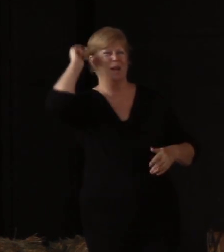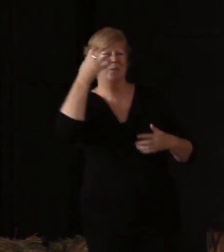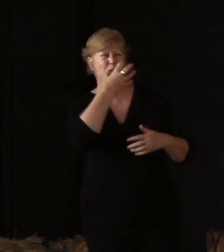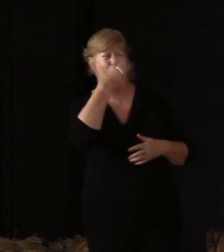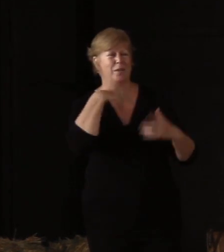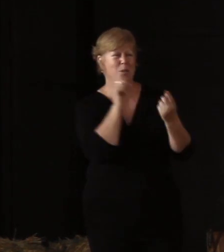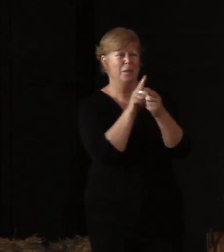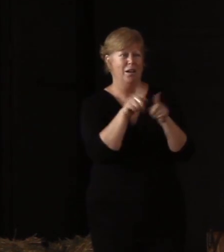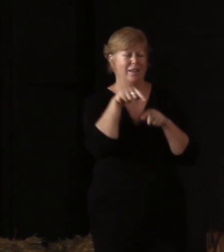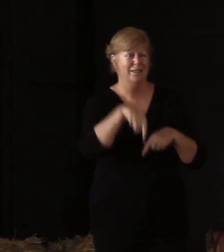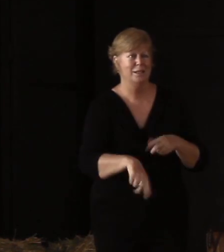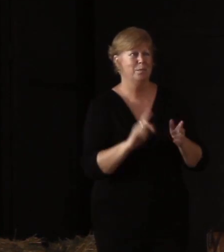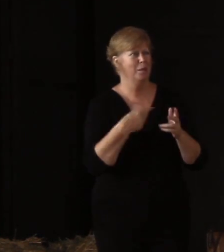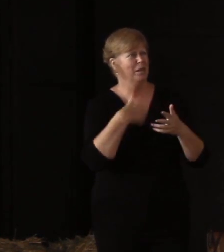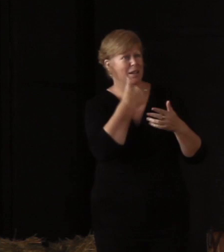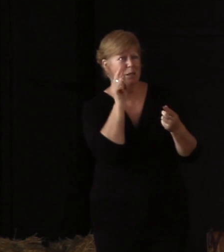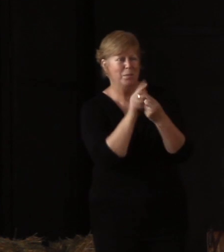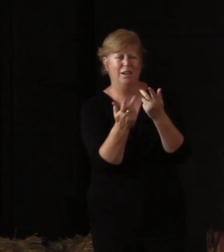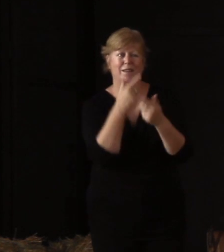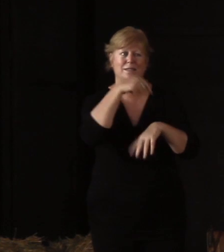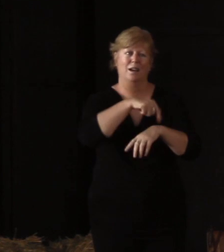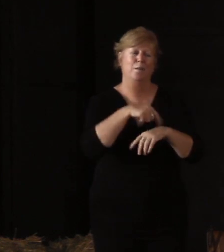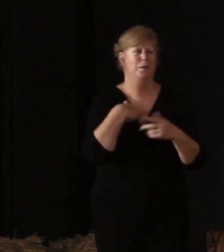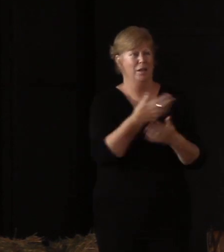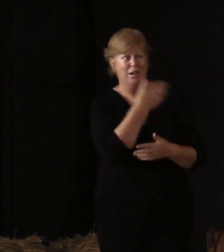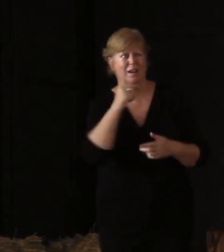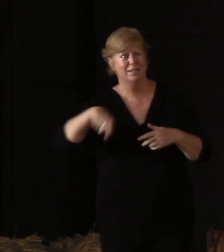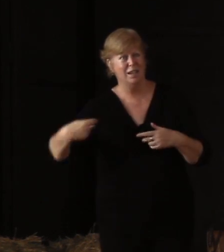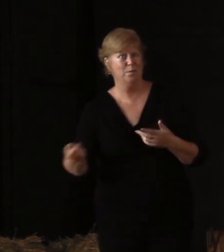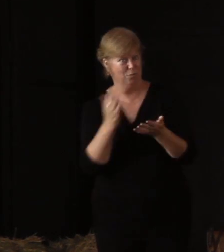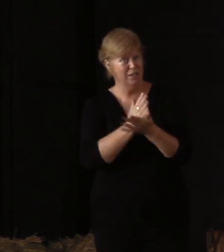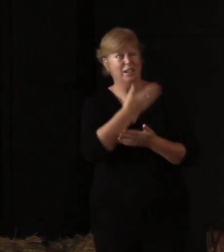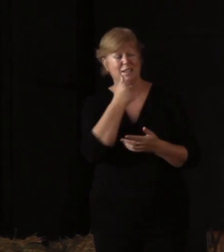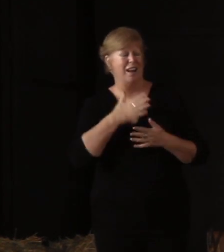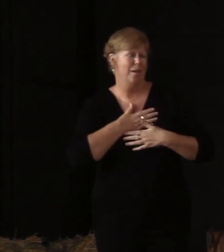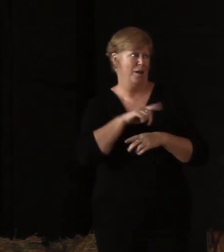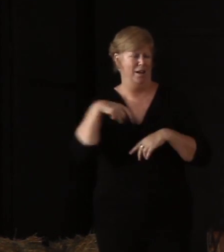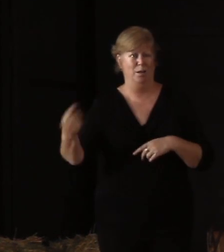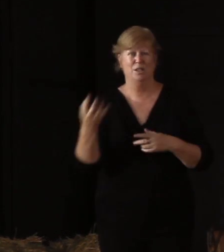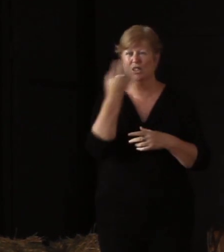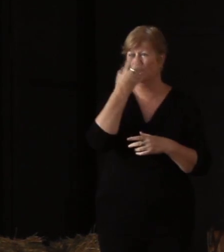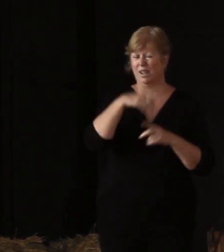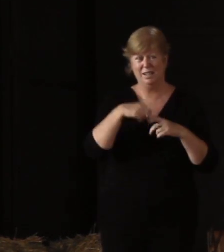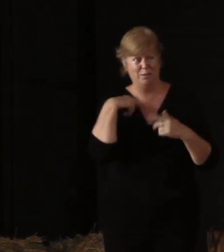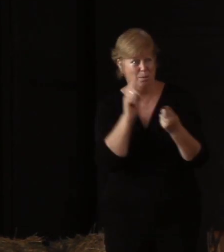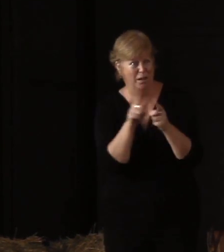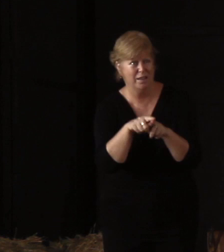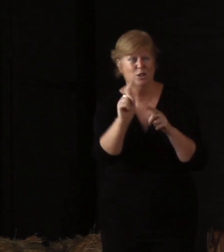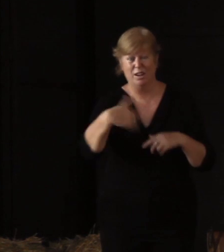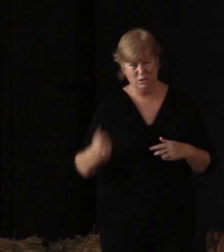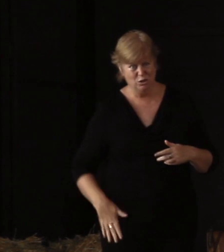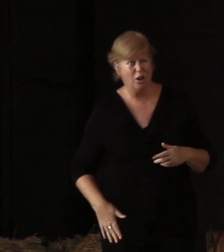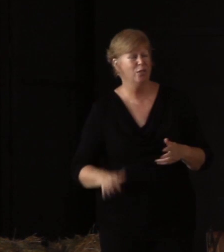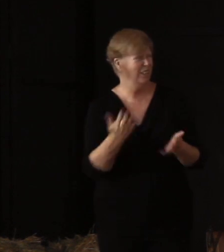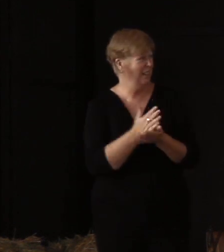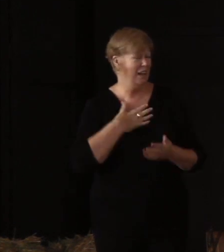sorry we've got to meet under these circumstances. It'd be really nice to meet you some other time. I'm a really nice neighbour. Really, I am. I love my neighbours. Sorry, as I said, that we had to meet like this. I mean, you got a dog. I